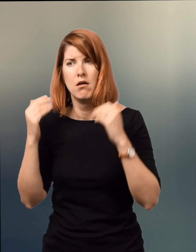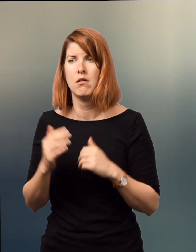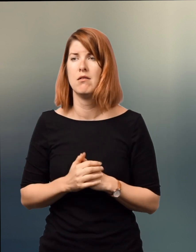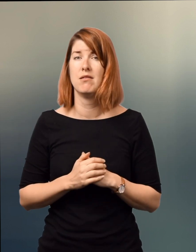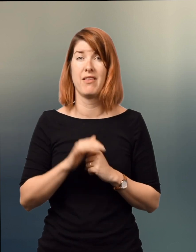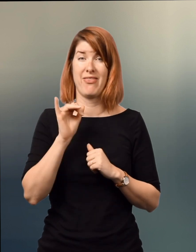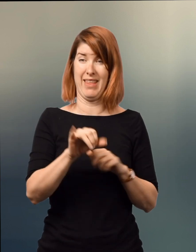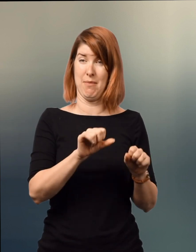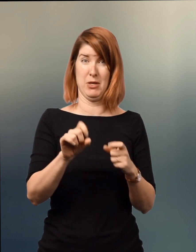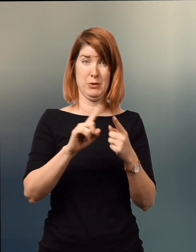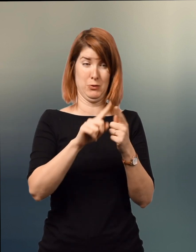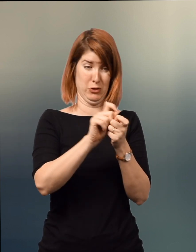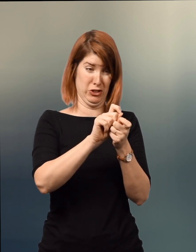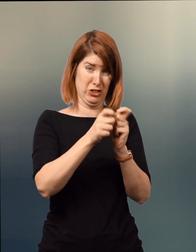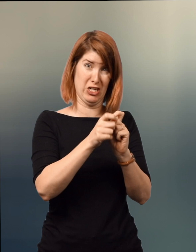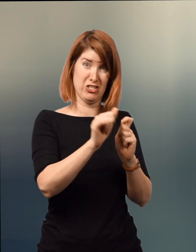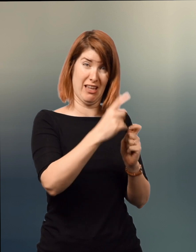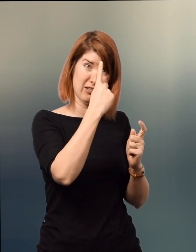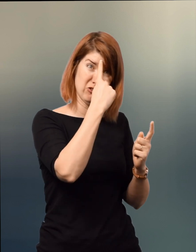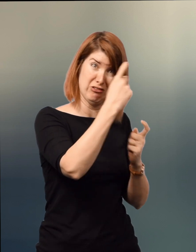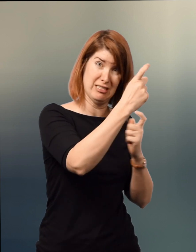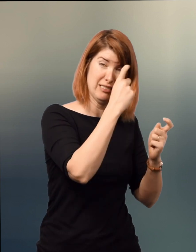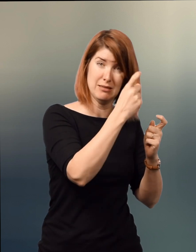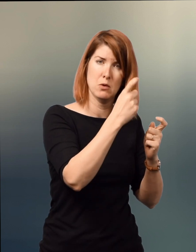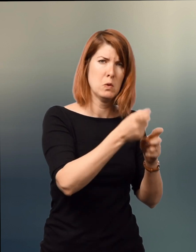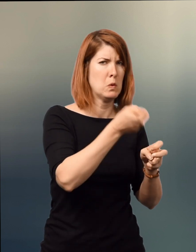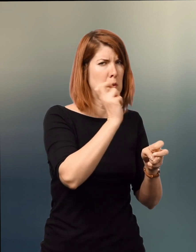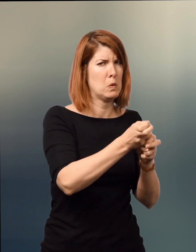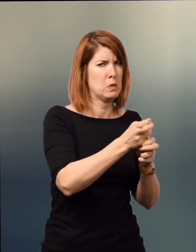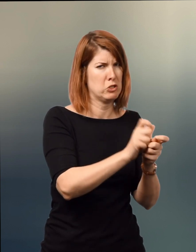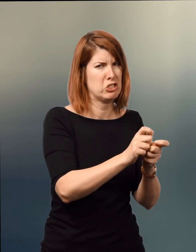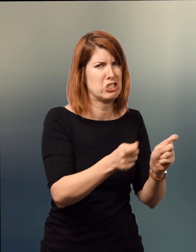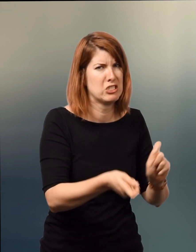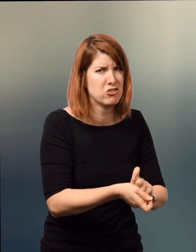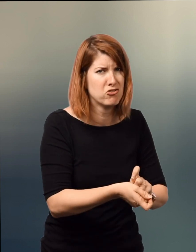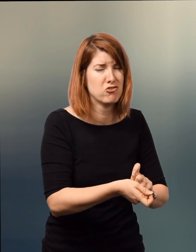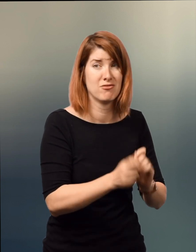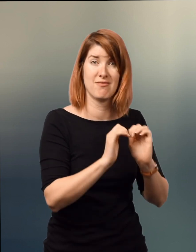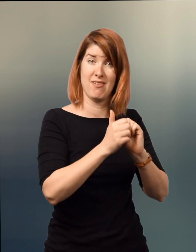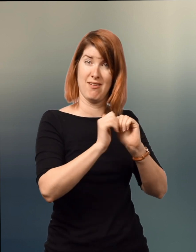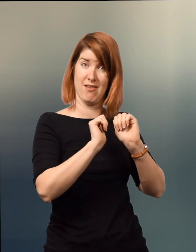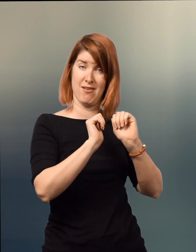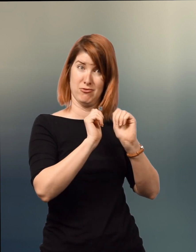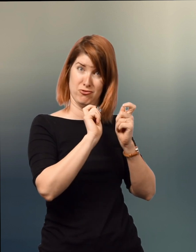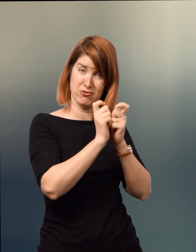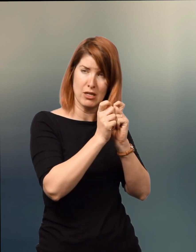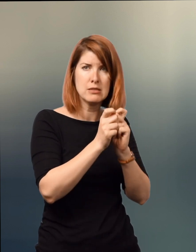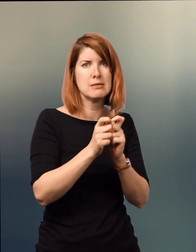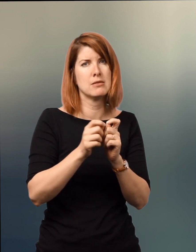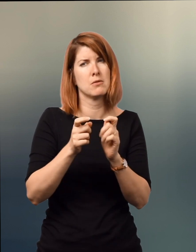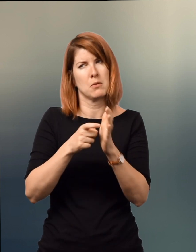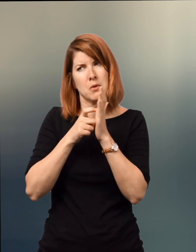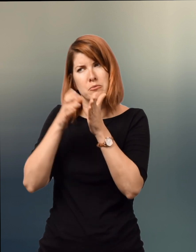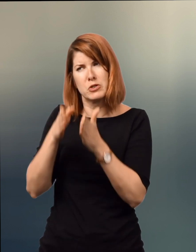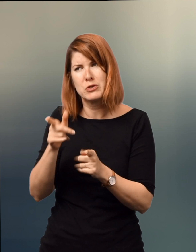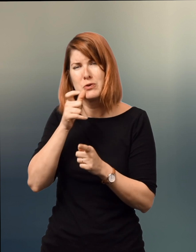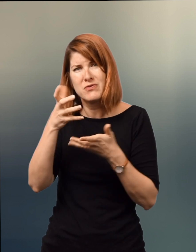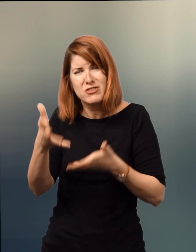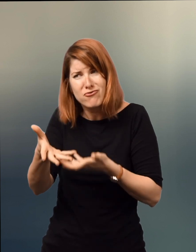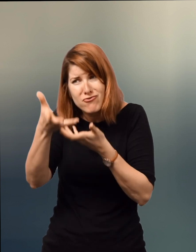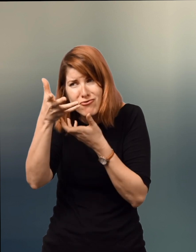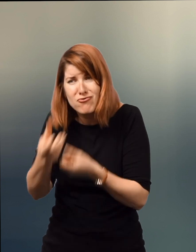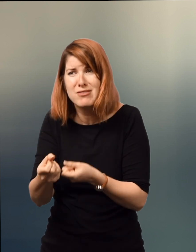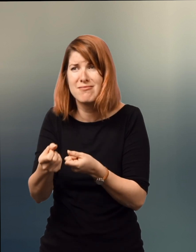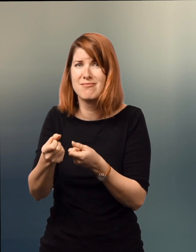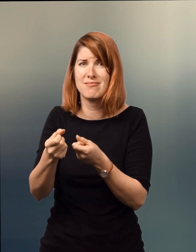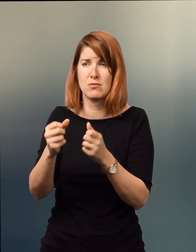resistant to change in many children and should only be challenged by individuals who have earned the child's trust and are working with the adoptive